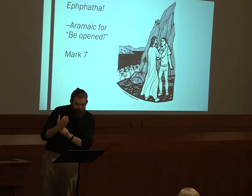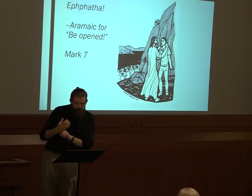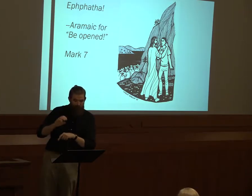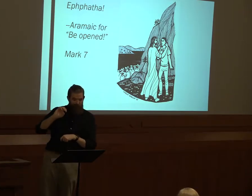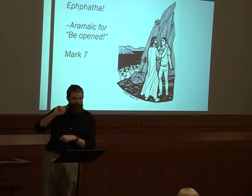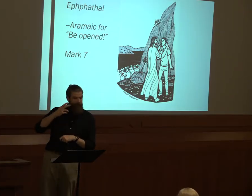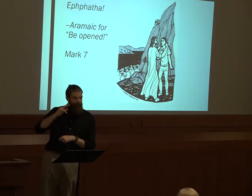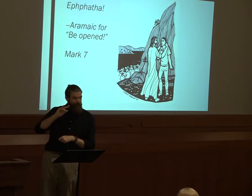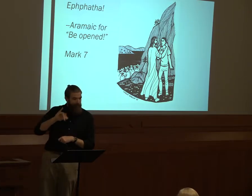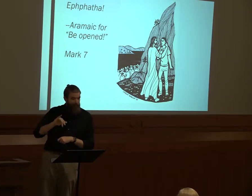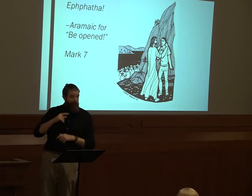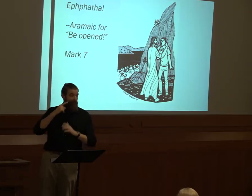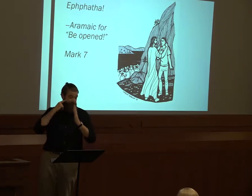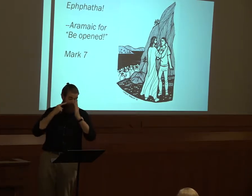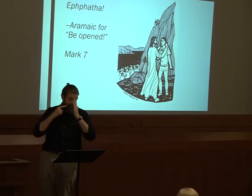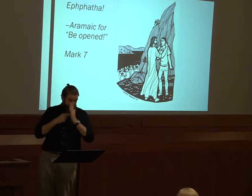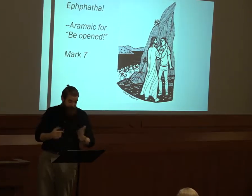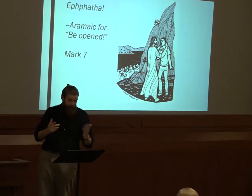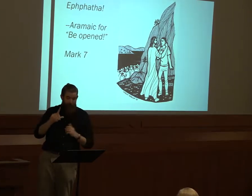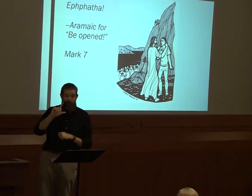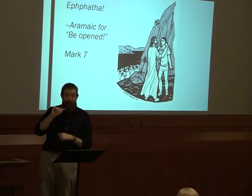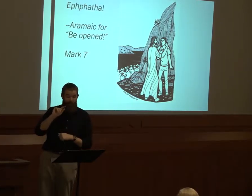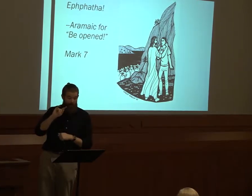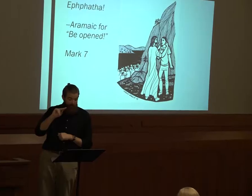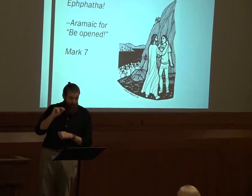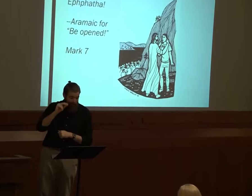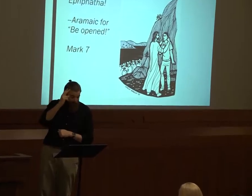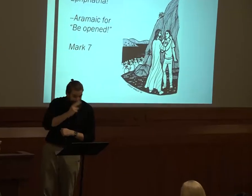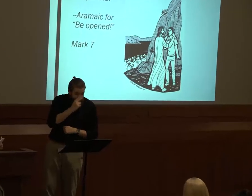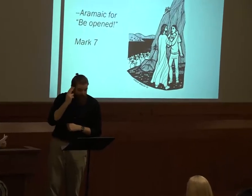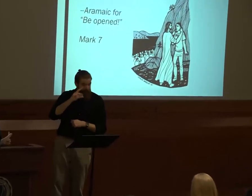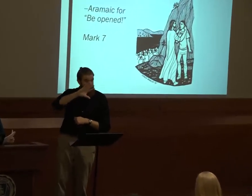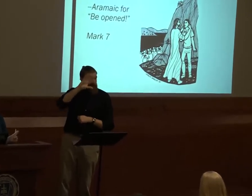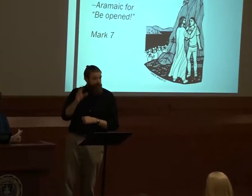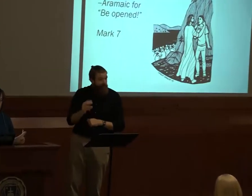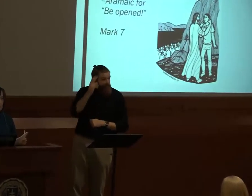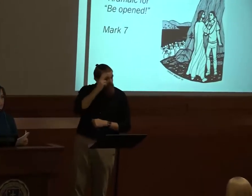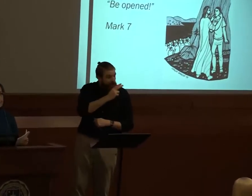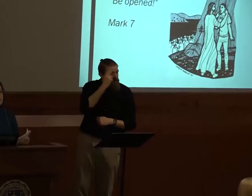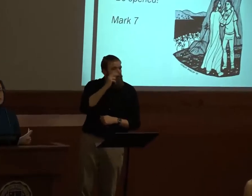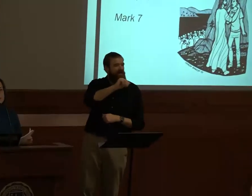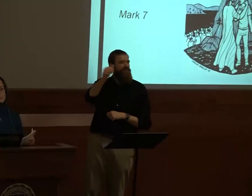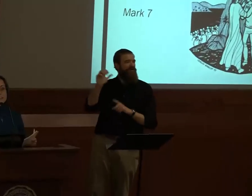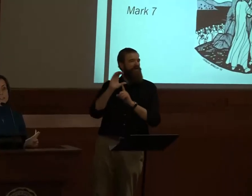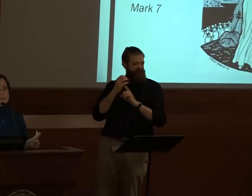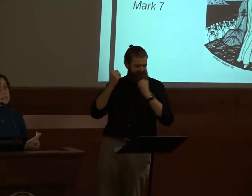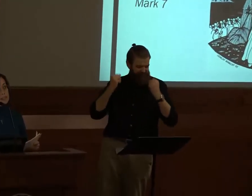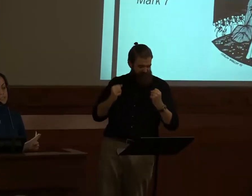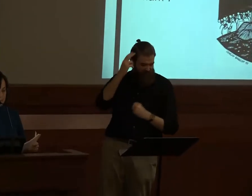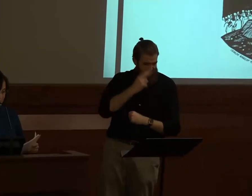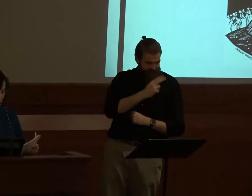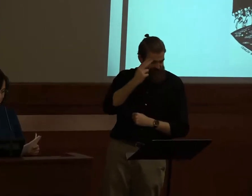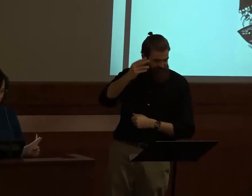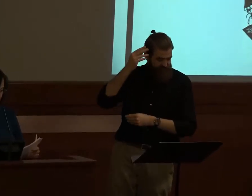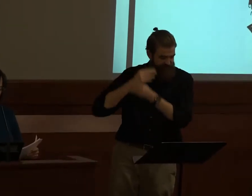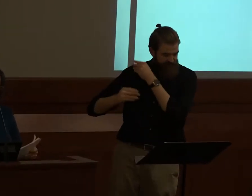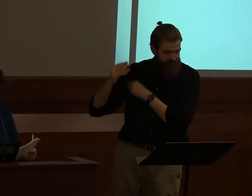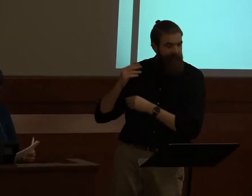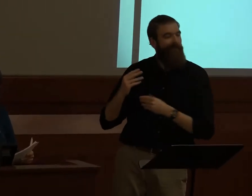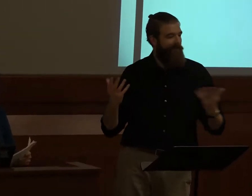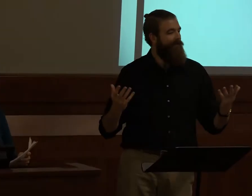a strong Catholic heritage. People most often think of deafness as a disability,